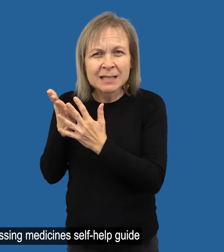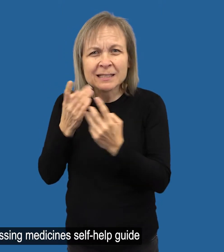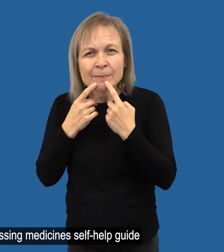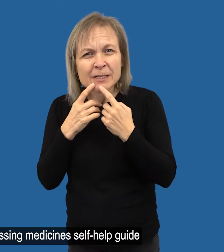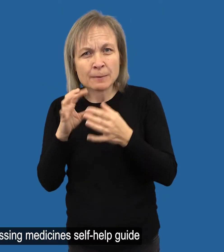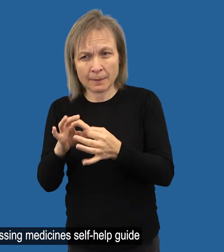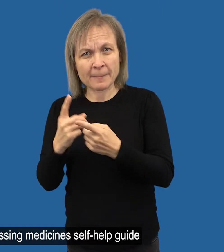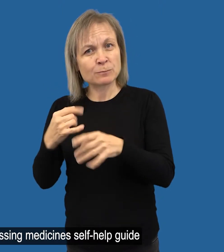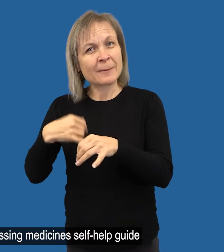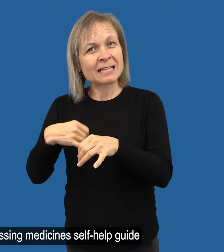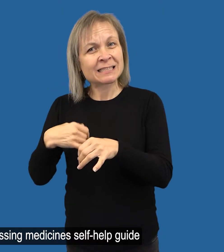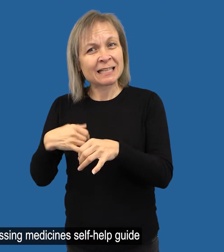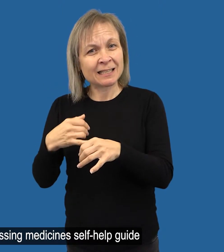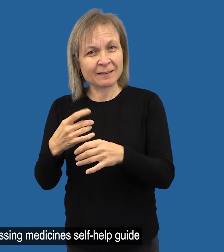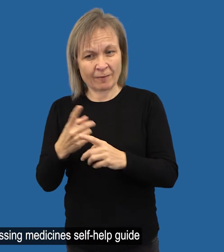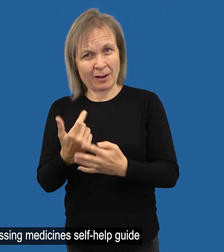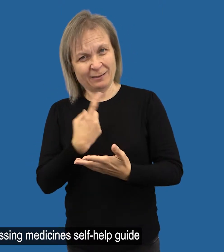Accessing Medicine's Self-Help Guide.